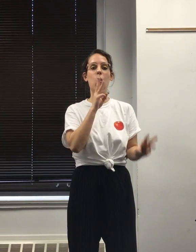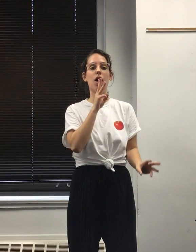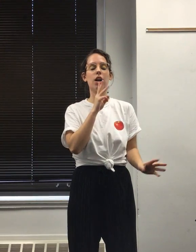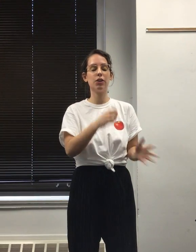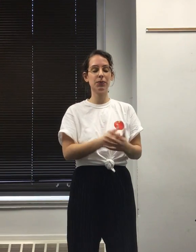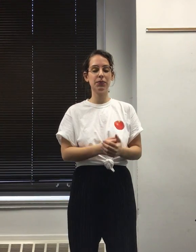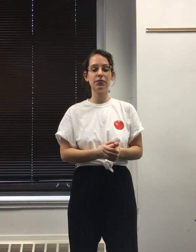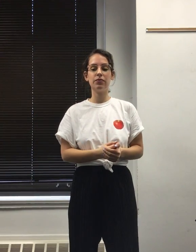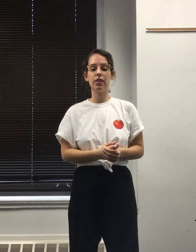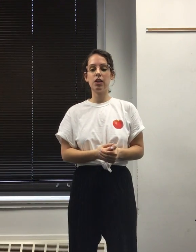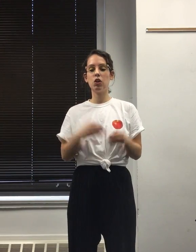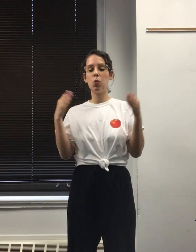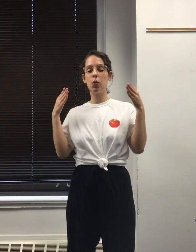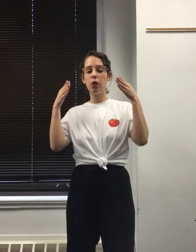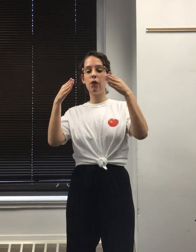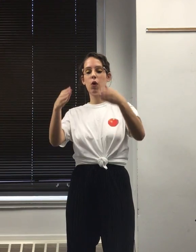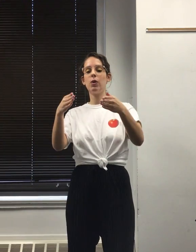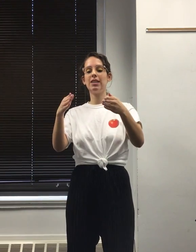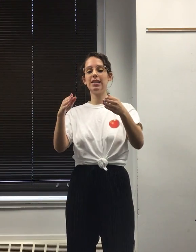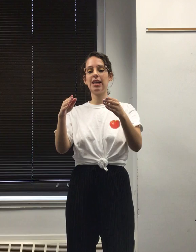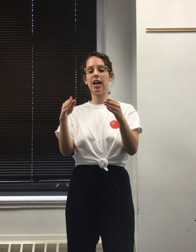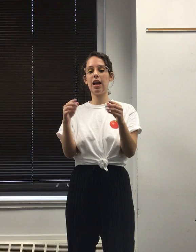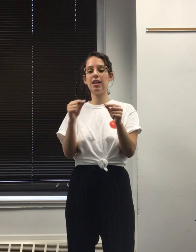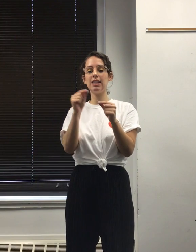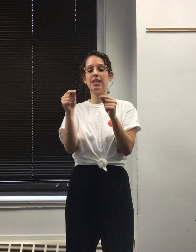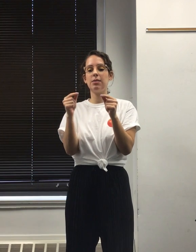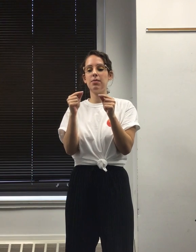the atmosphere can hold. Next term.